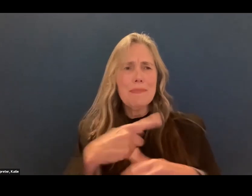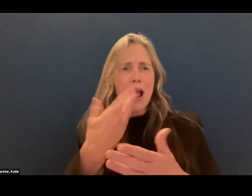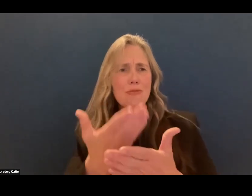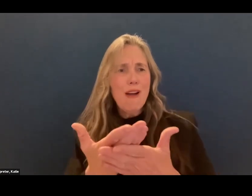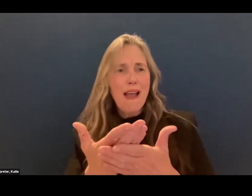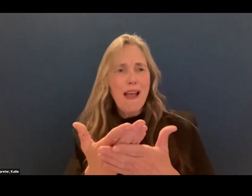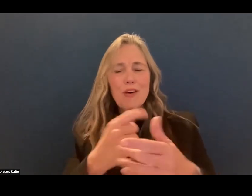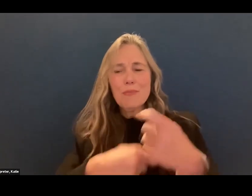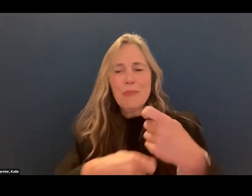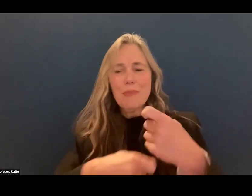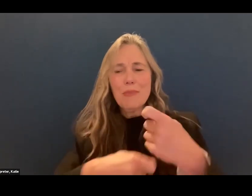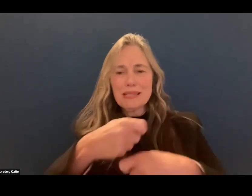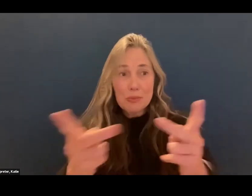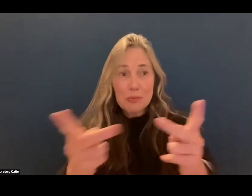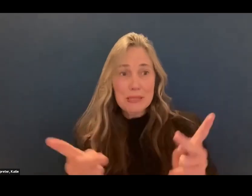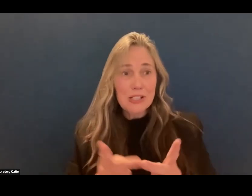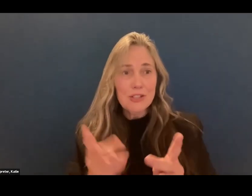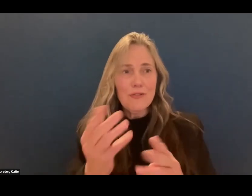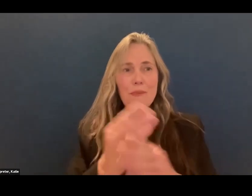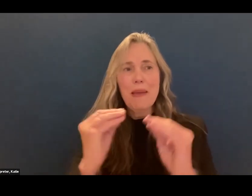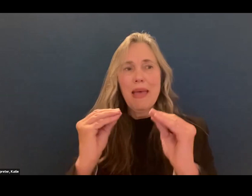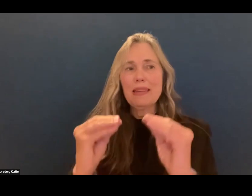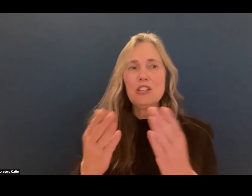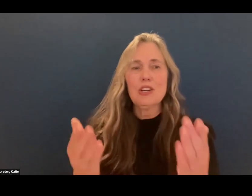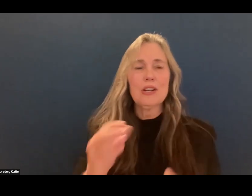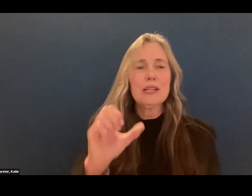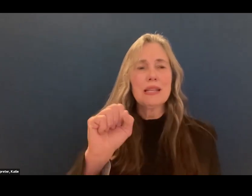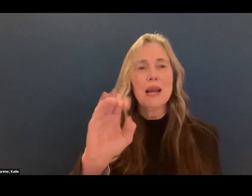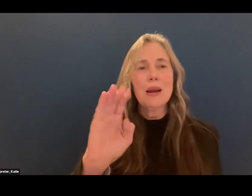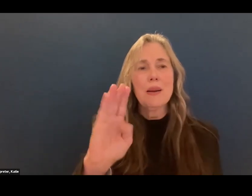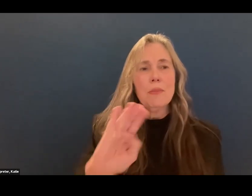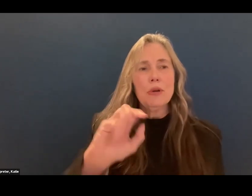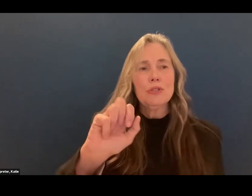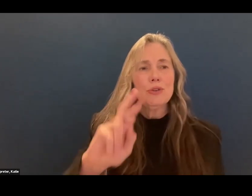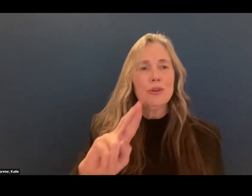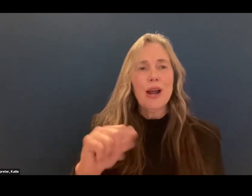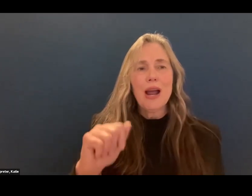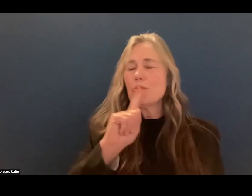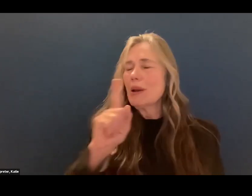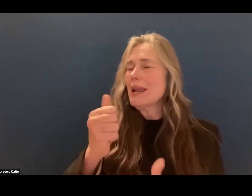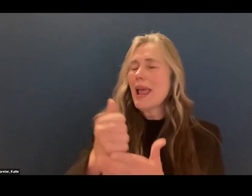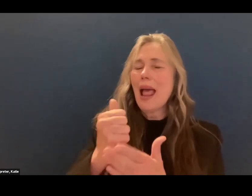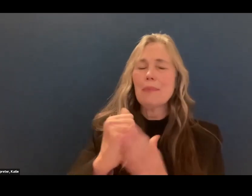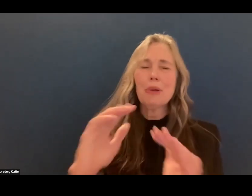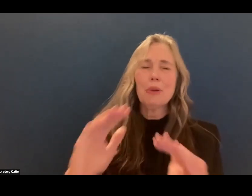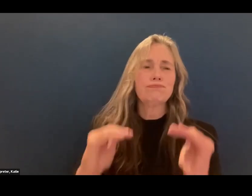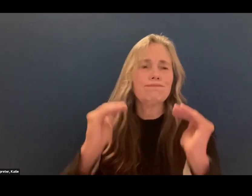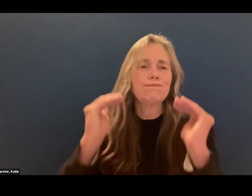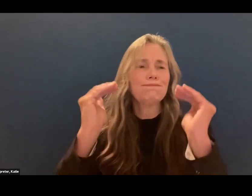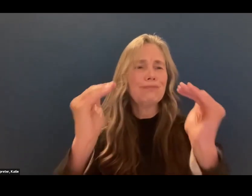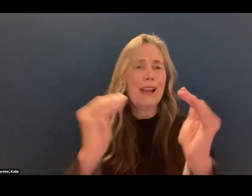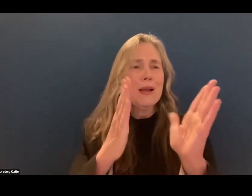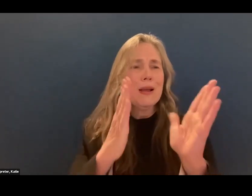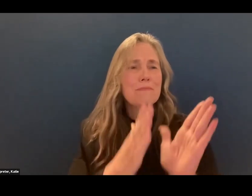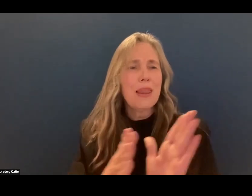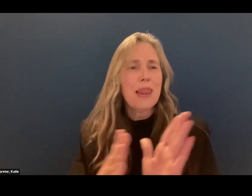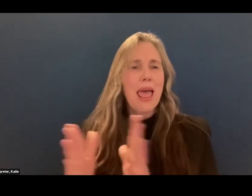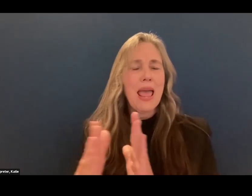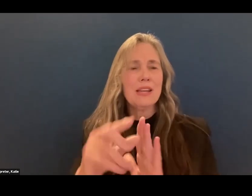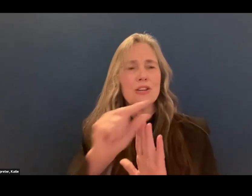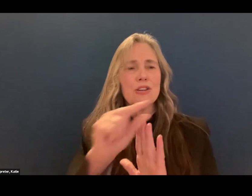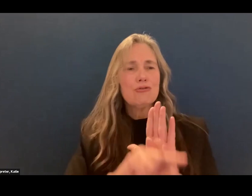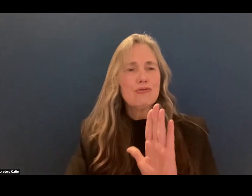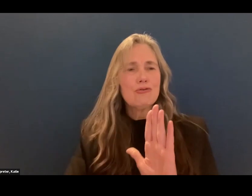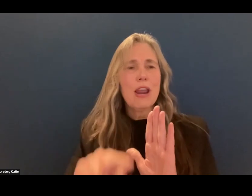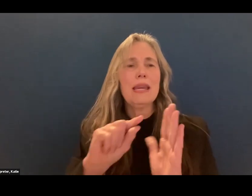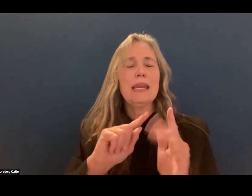Santa Barbara Junior High, Ryan has been beyond helpful, provided guidance for planning, grading, curriculum, and the list